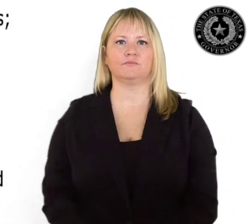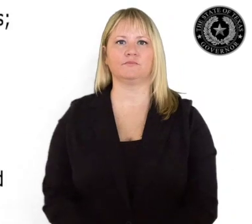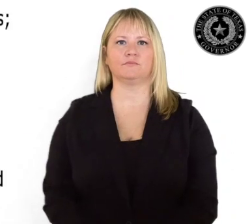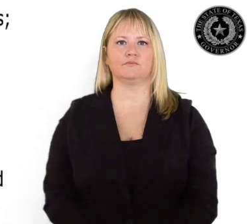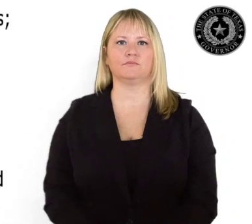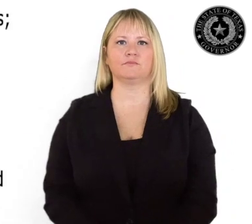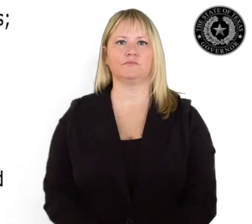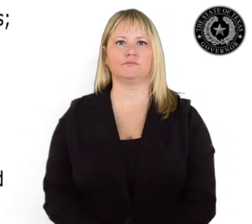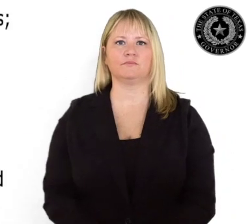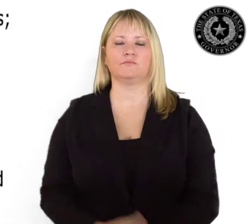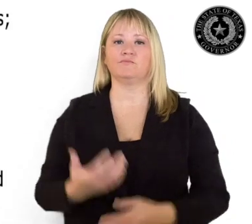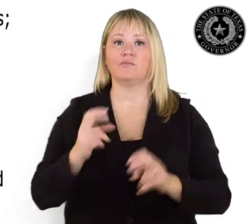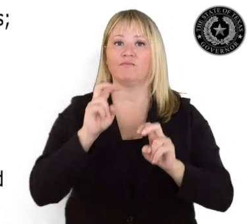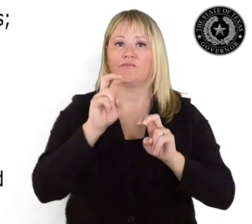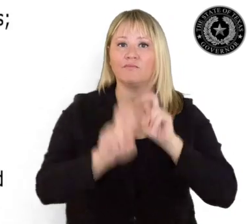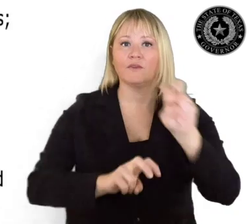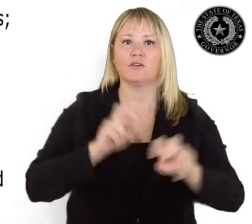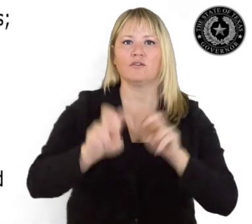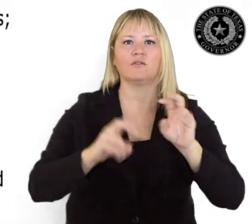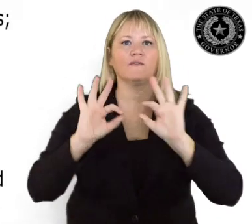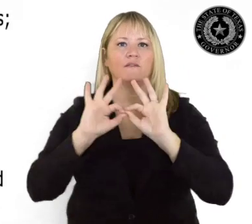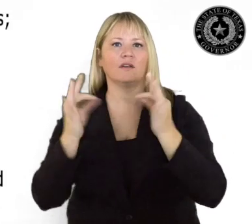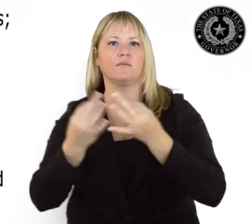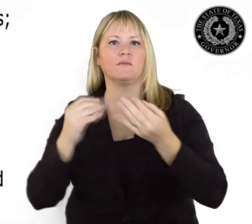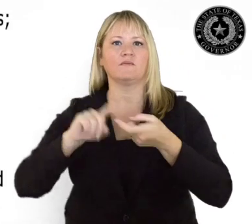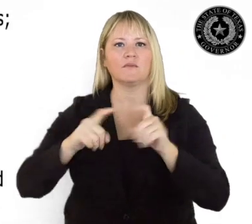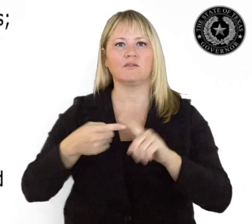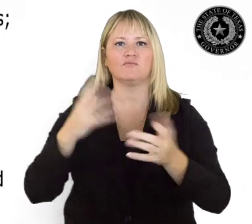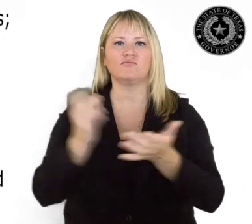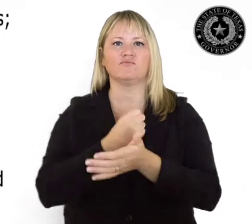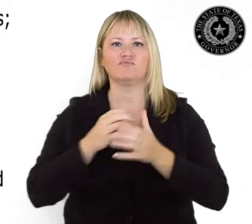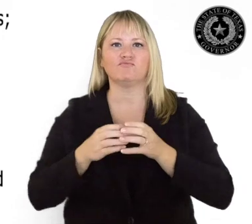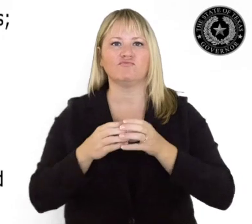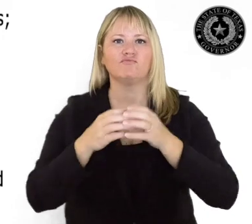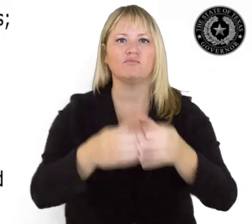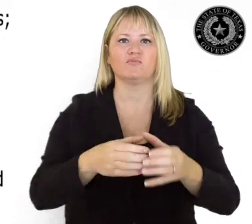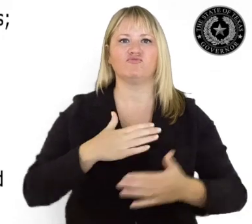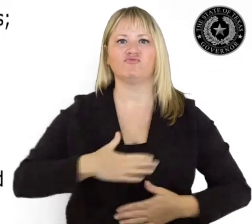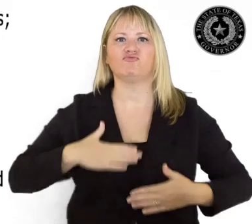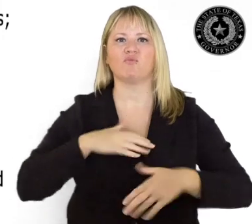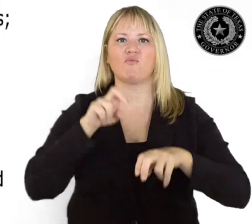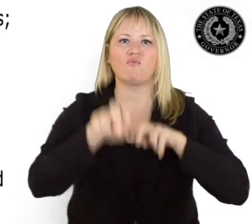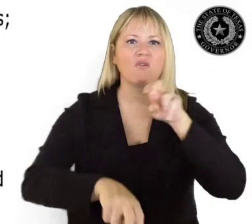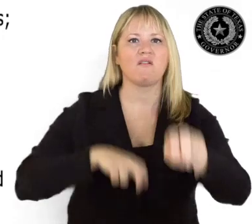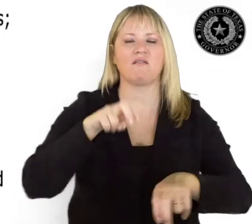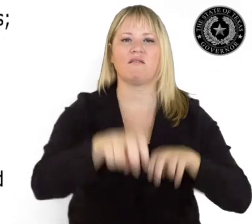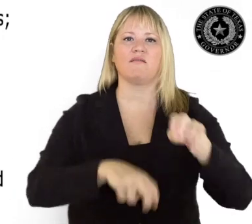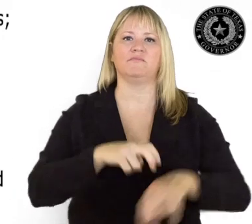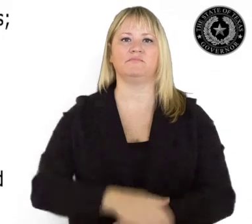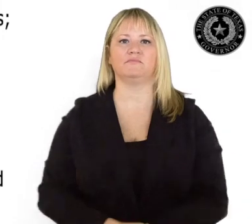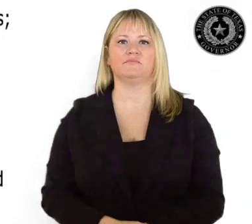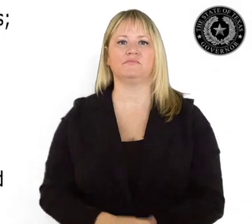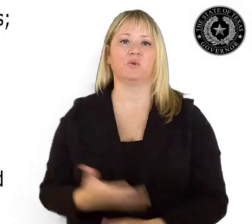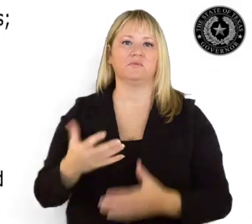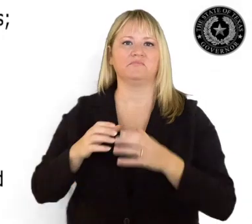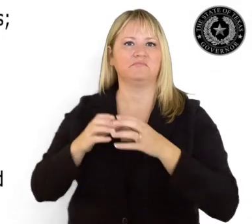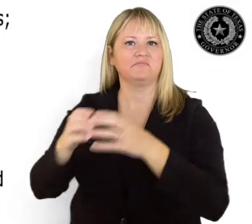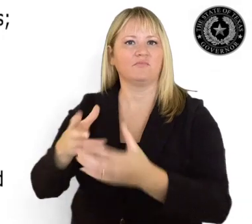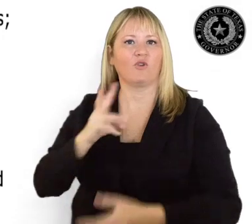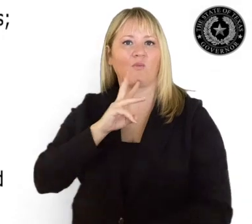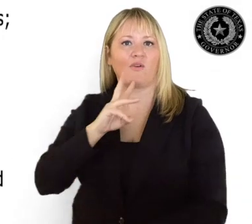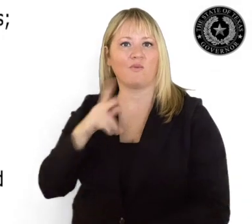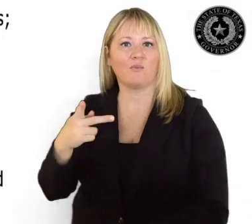A. Amusement parks. B. Water parks. C. Swimming pools. D. Museums and libraries. And